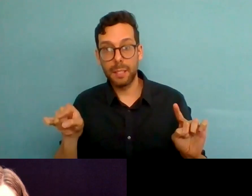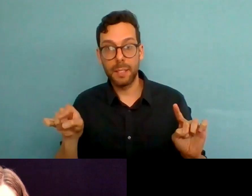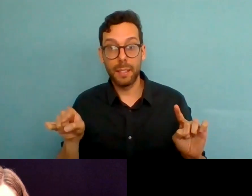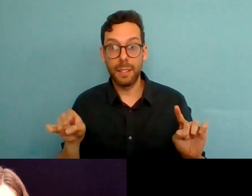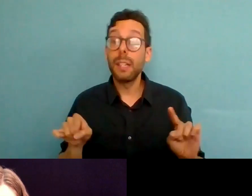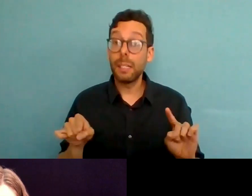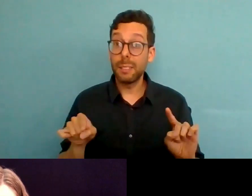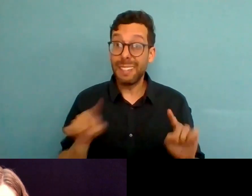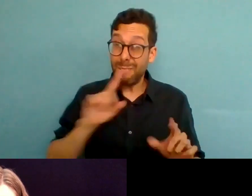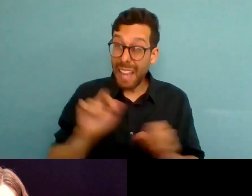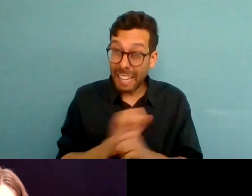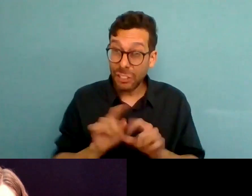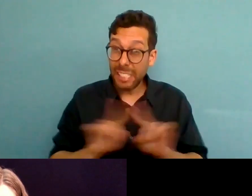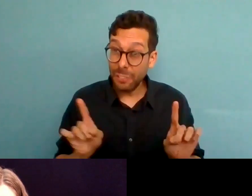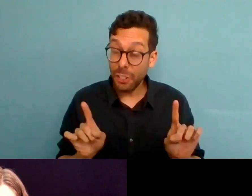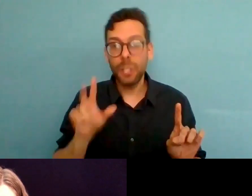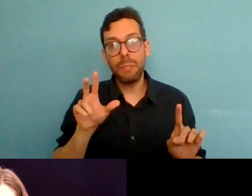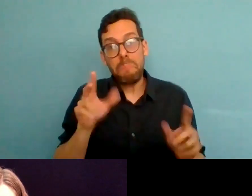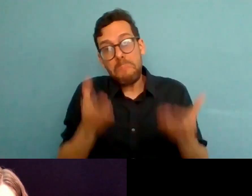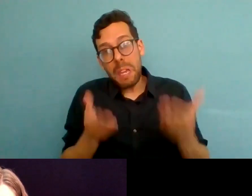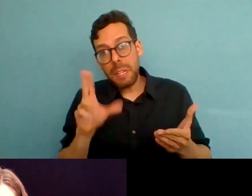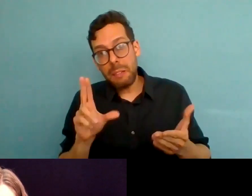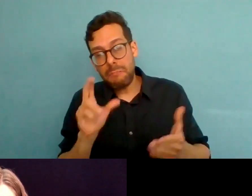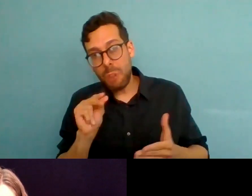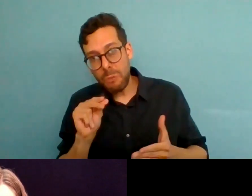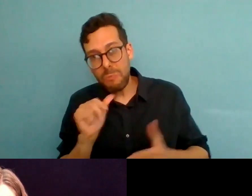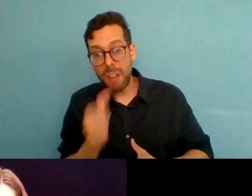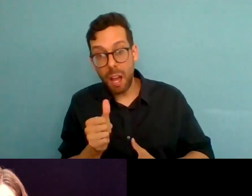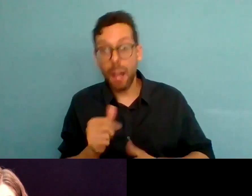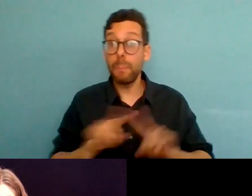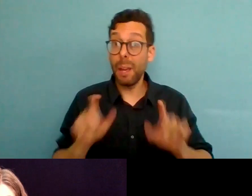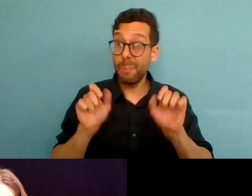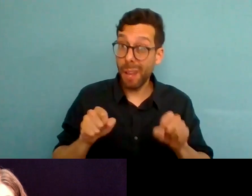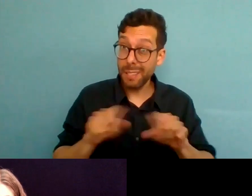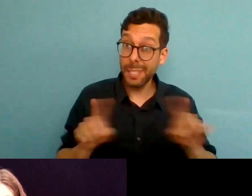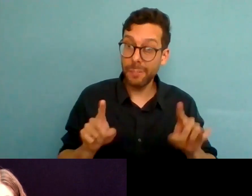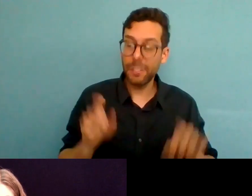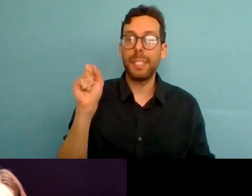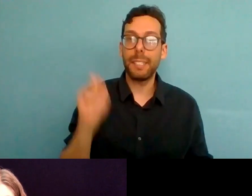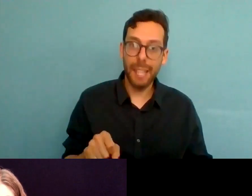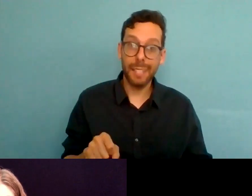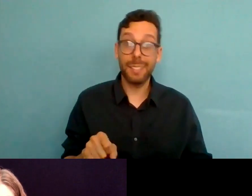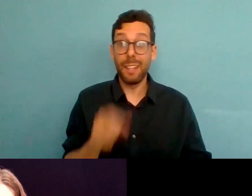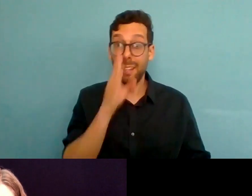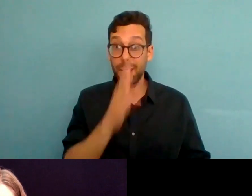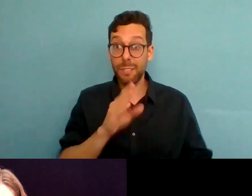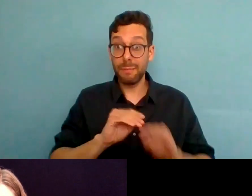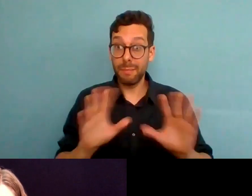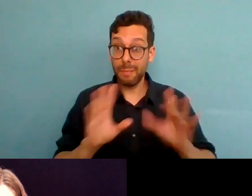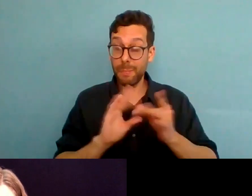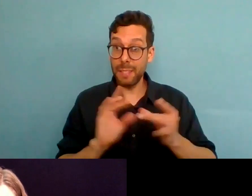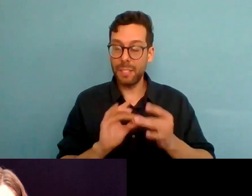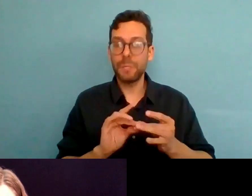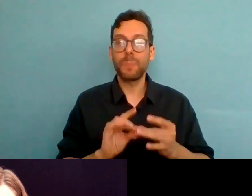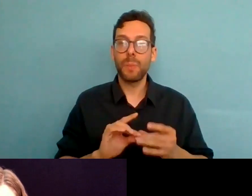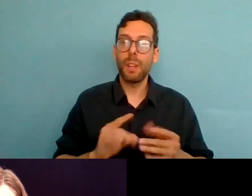No. But can it be? Yes. So those are important things to understand. So again, simple, straightforward message. Usually start with 1